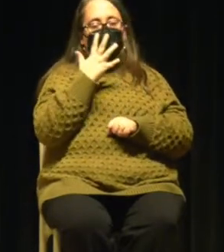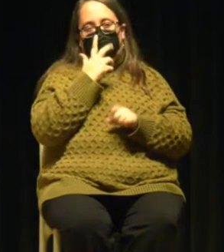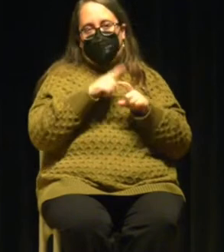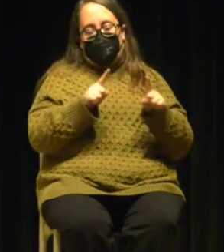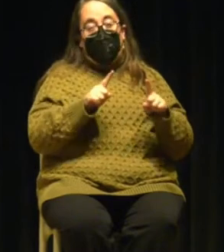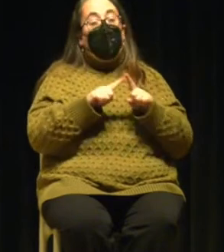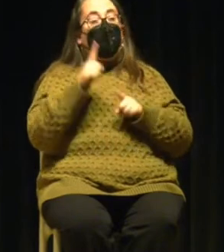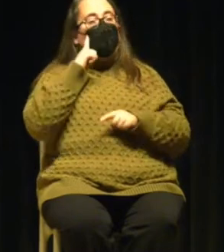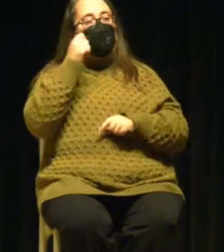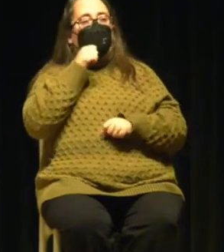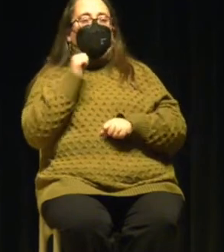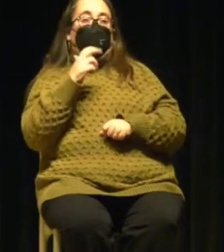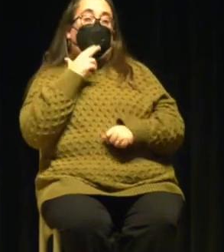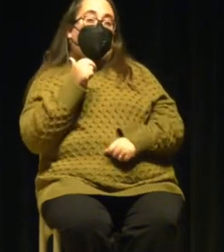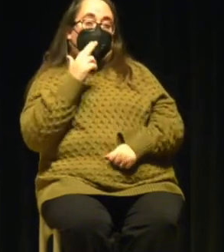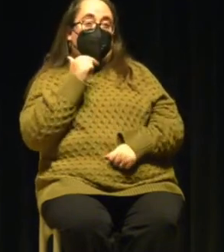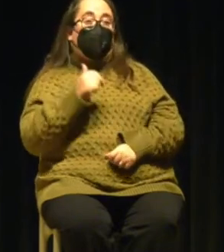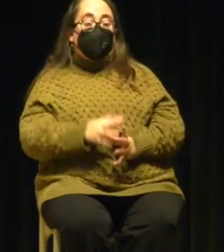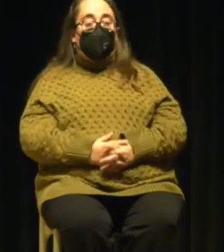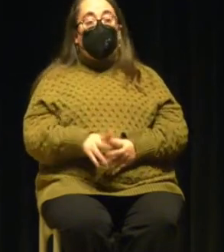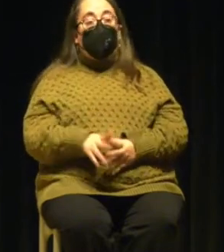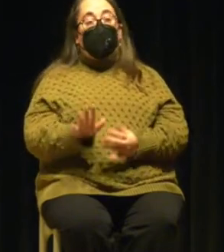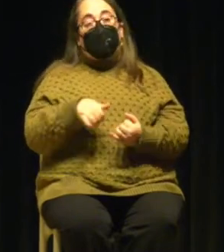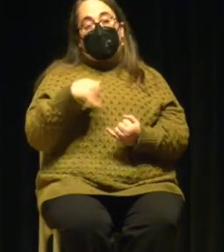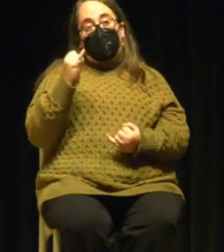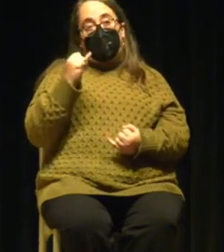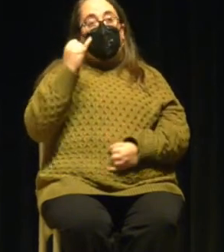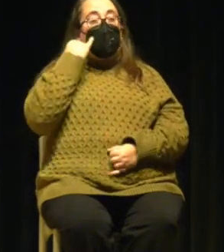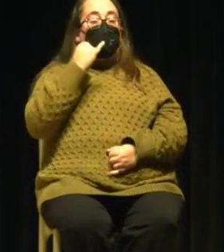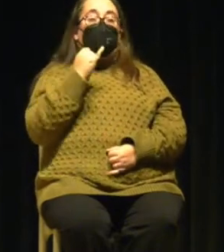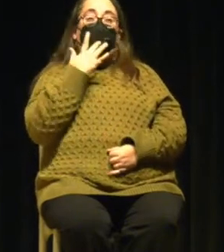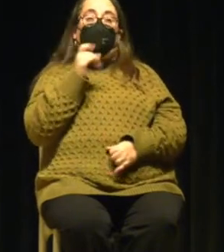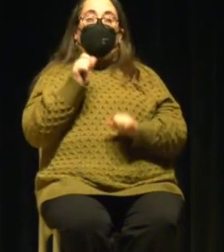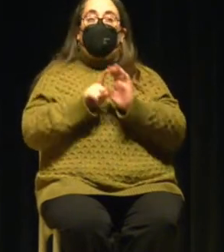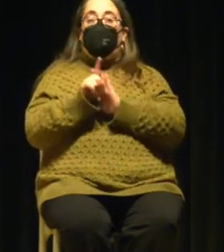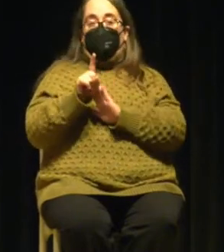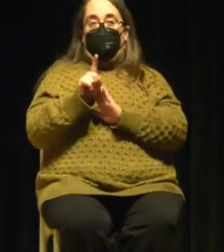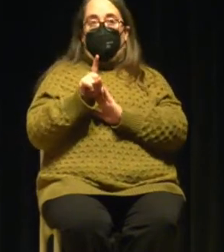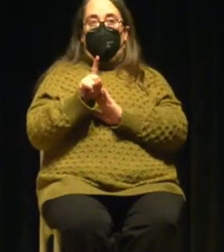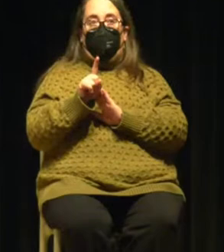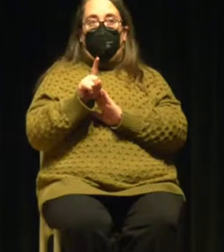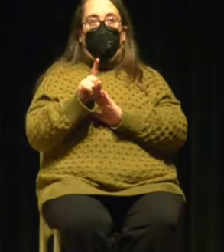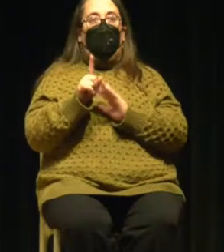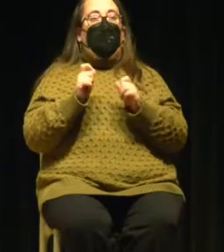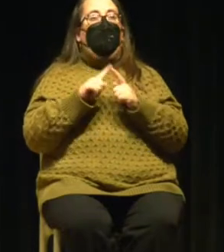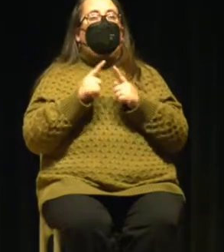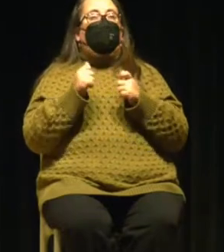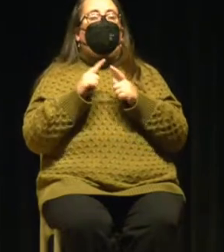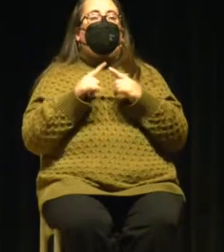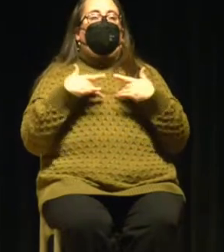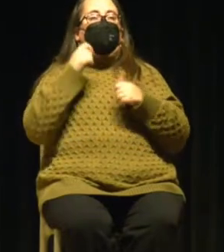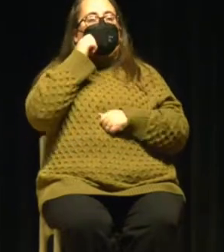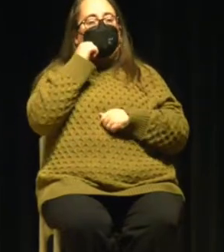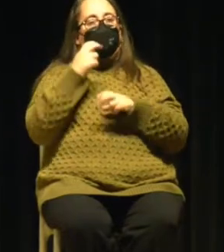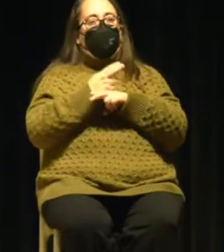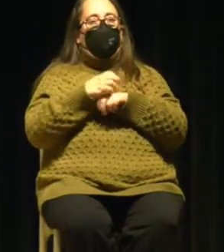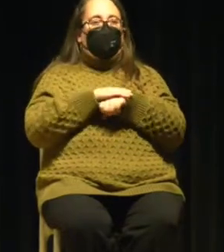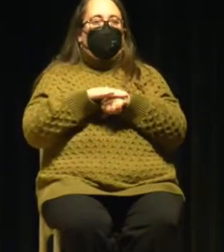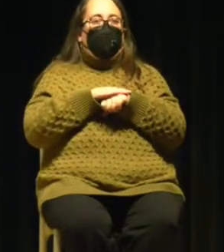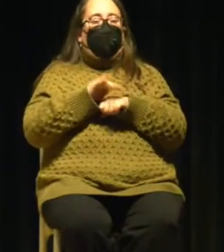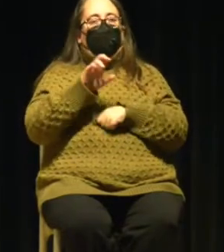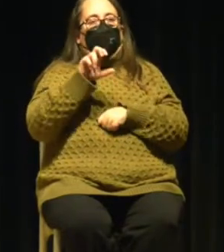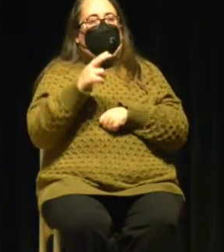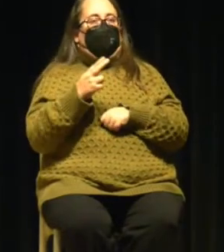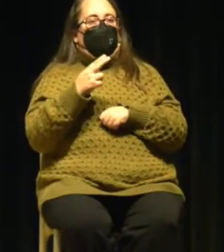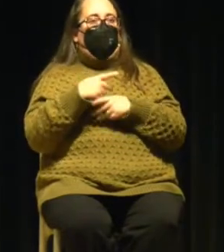want, but if a girl, you got to look cute. You have to be thin. If you're lucky, you're tall. You have to try to be fair skinned by using bleaching products and doing whatever